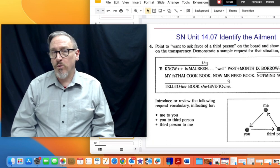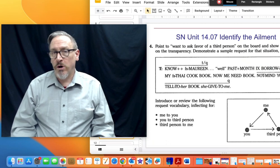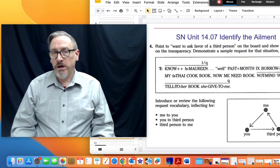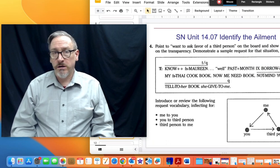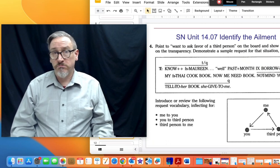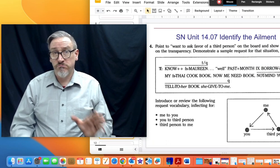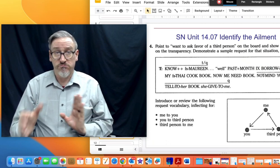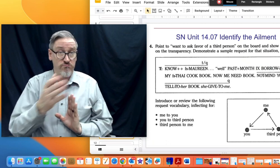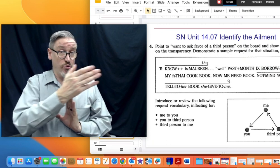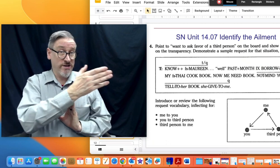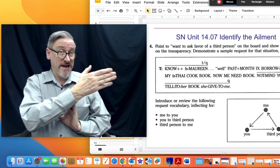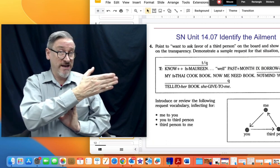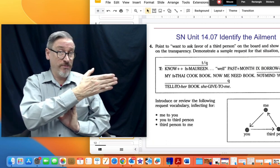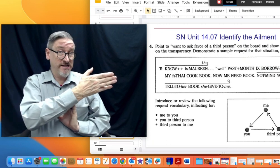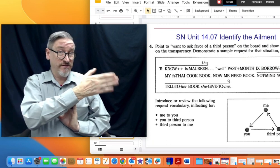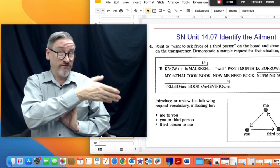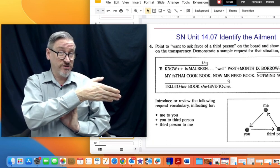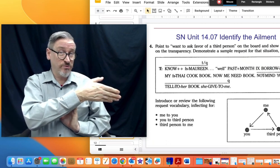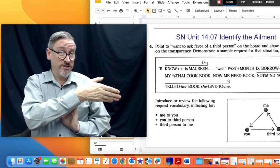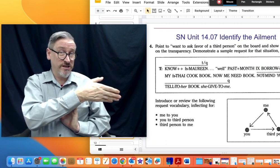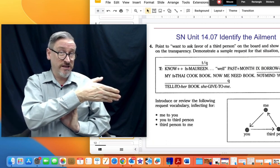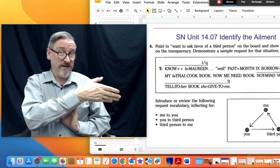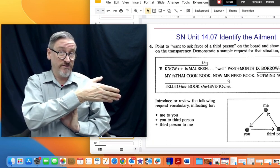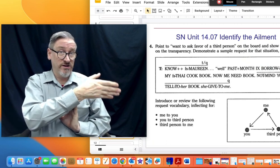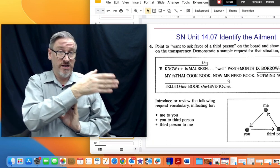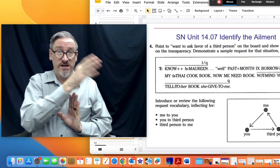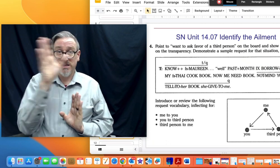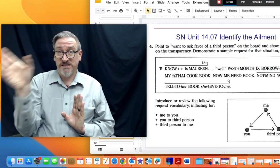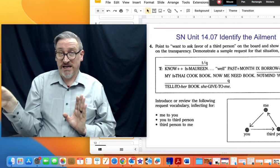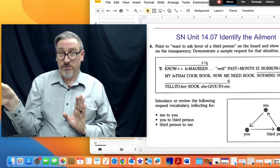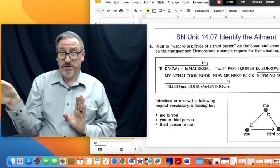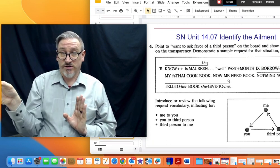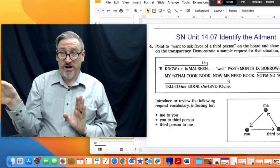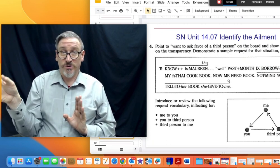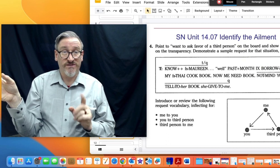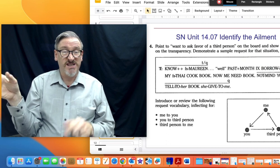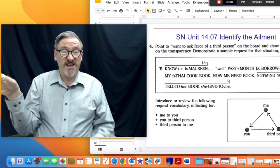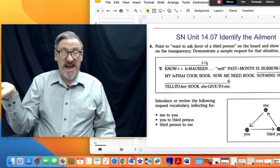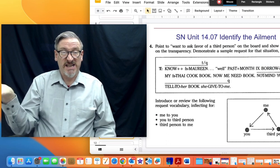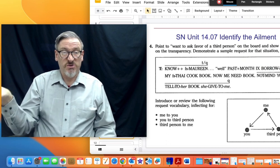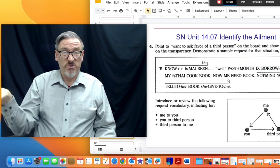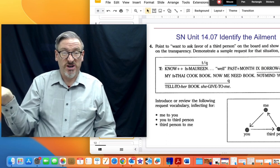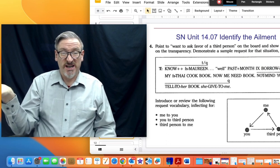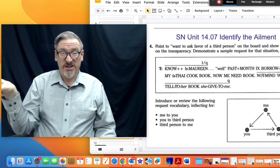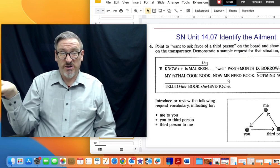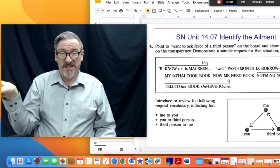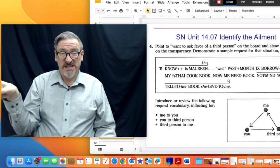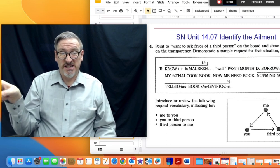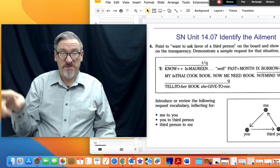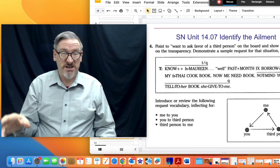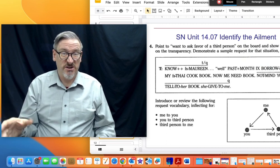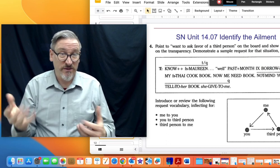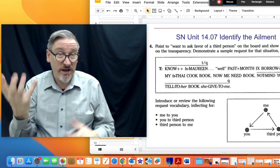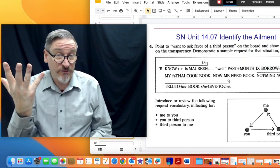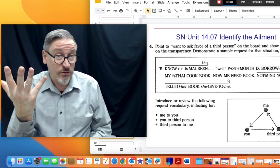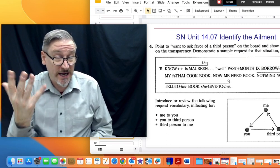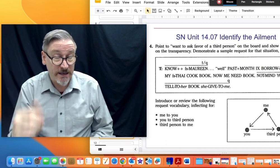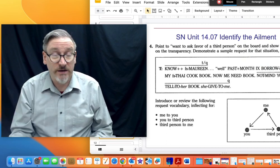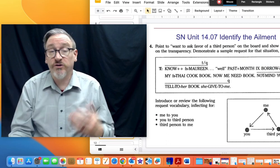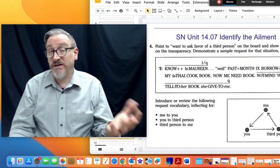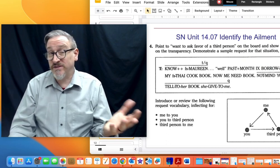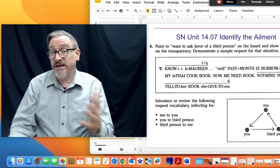more than one, we'll tend to place the first one to the left, second one to the right. Whichever's the last one we're going to deal with tends to be to the right. If